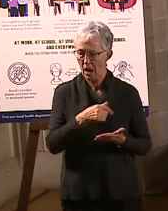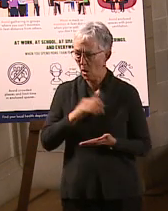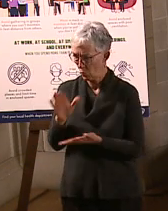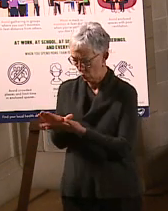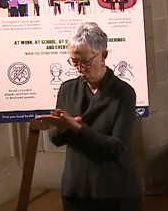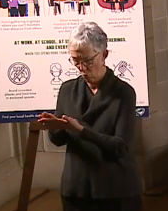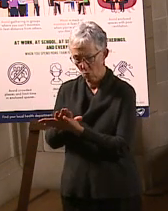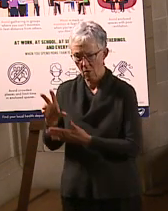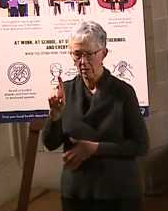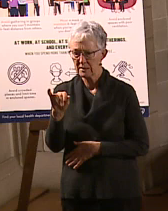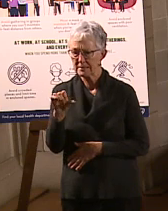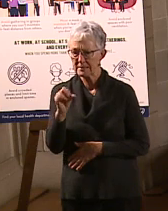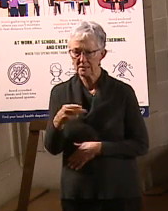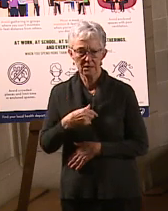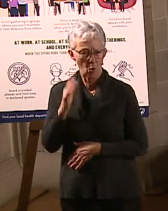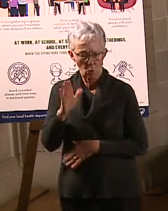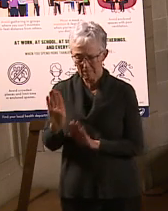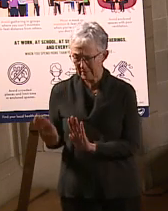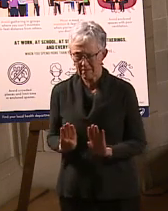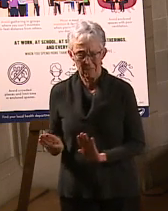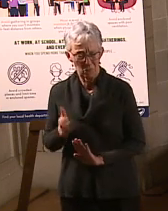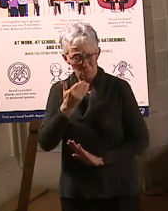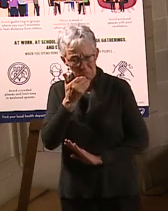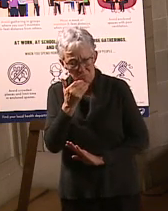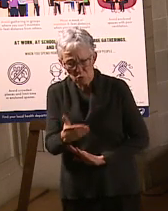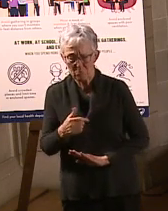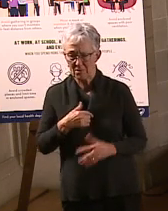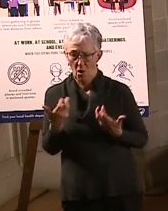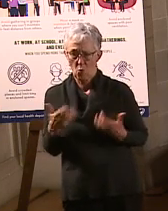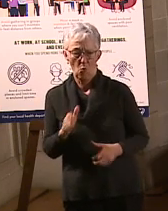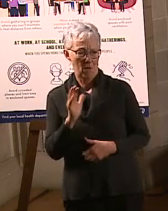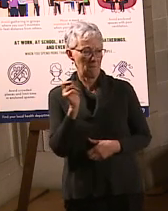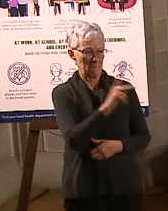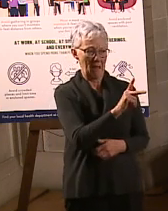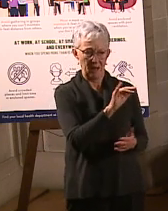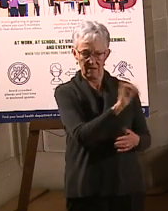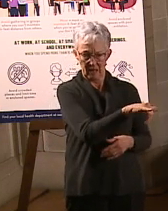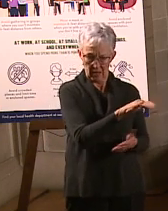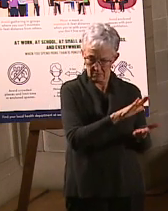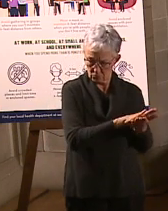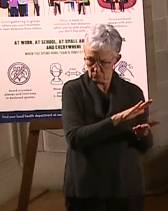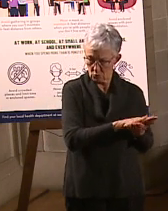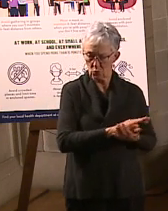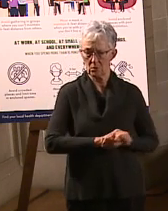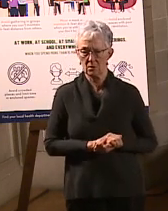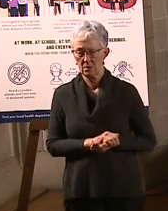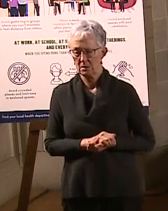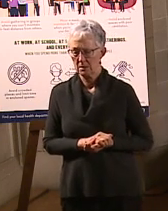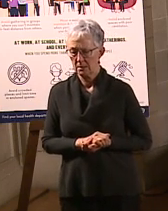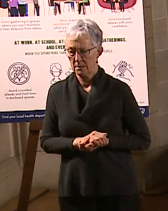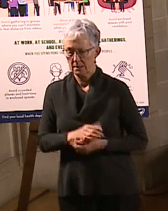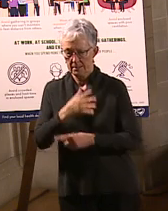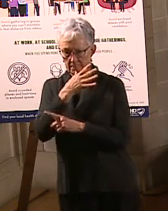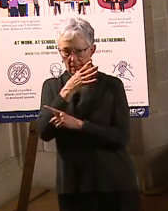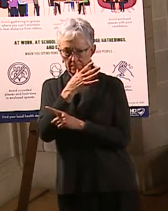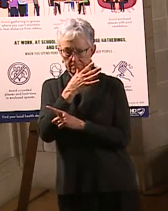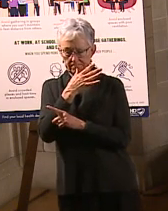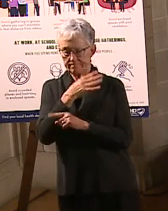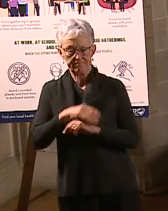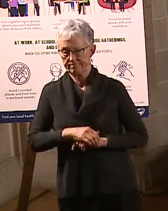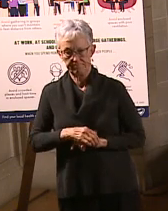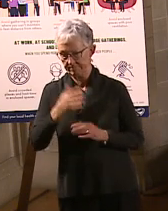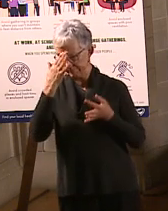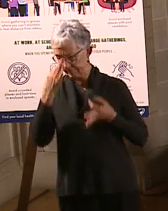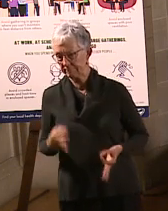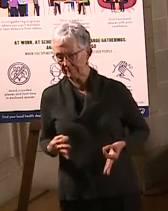me about anything. Just please do not send me back to that school. And so in that moment, she decided that I needed to be in a